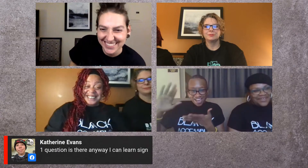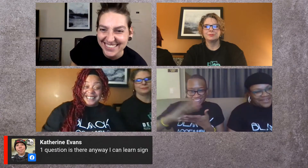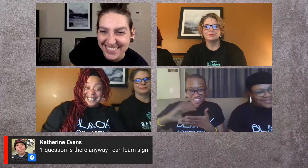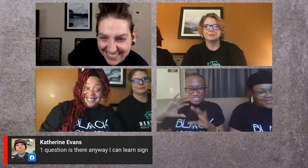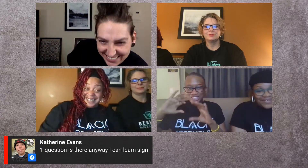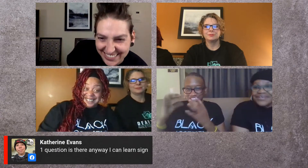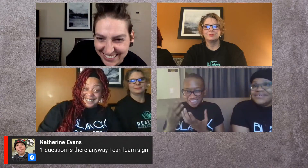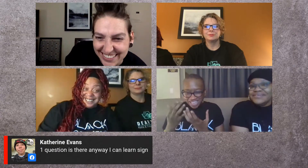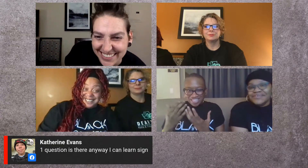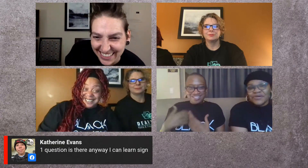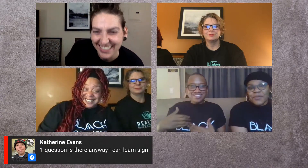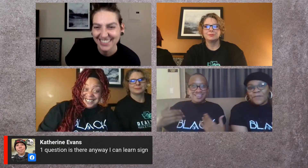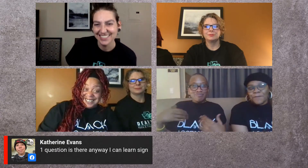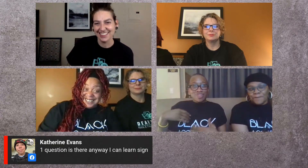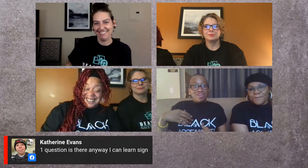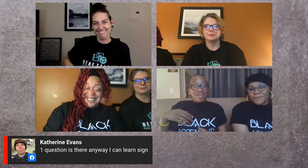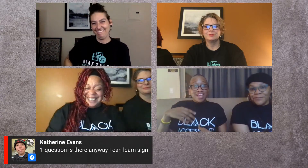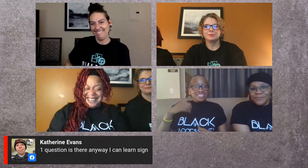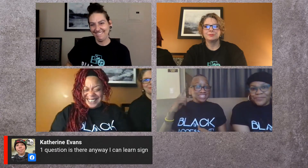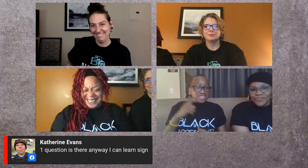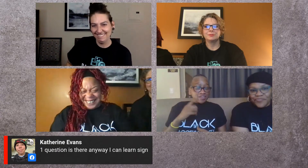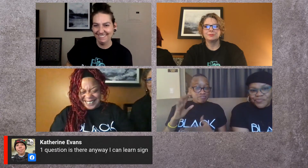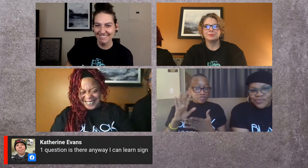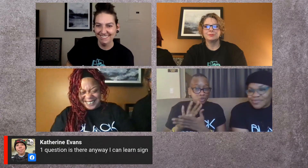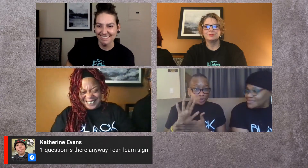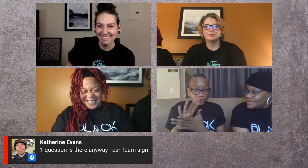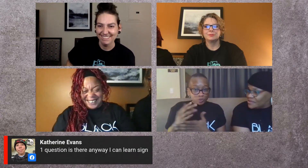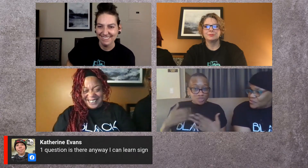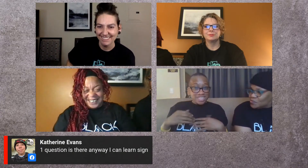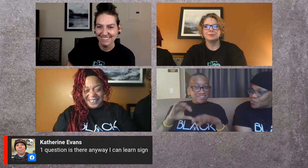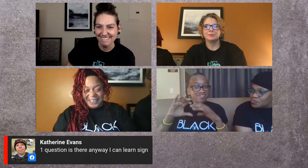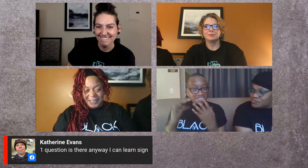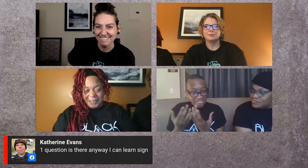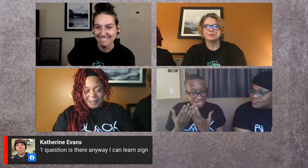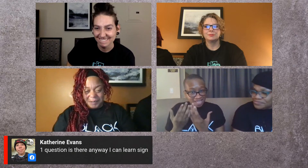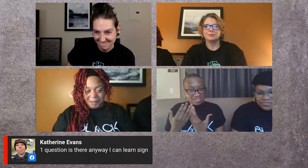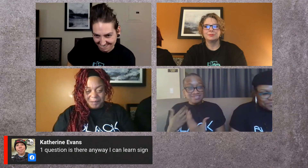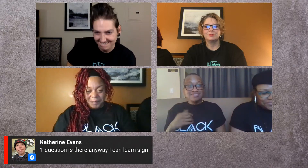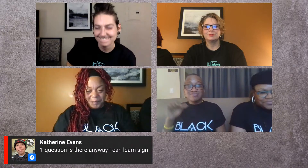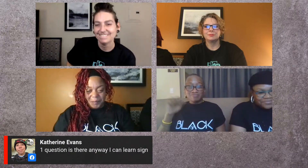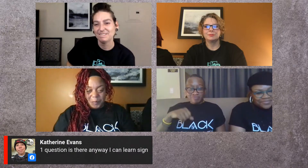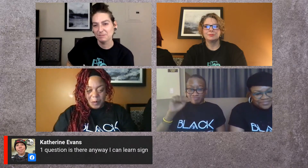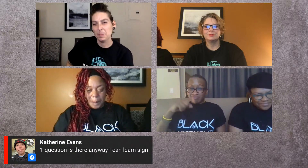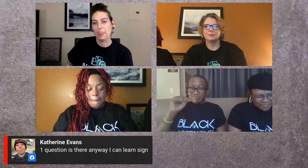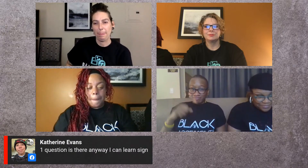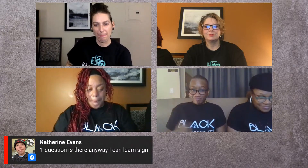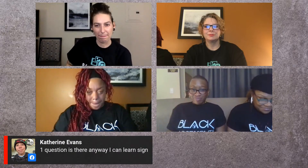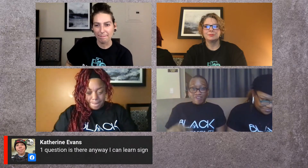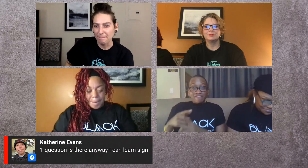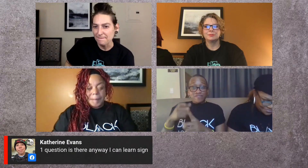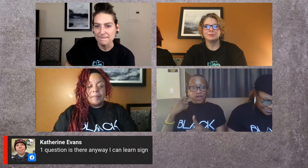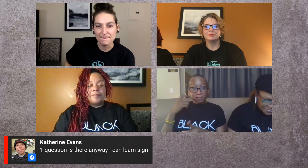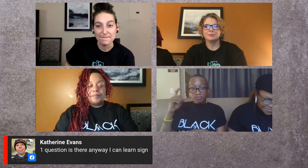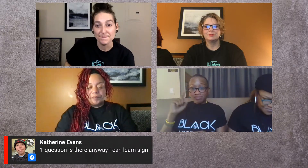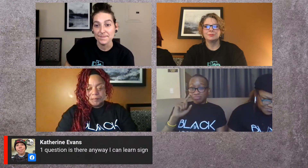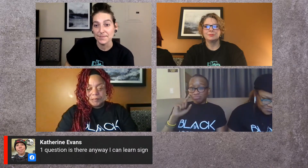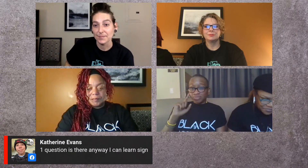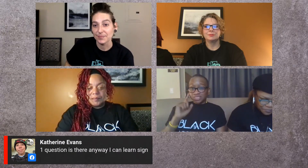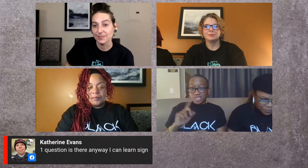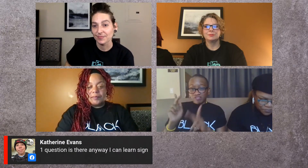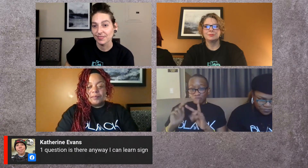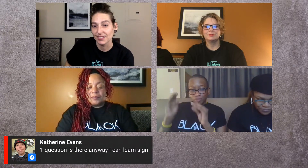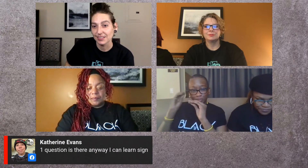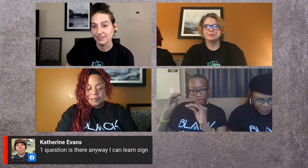Yes. You can go to take college classes. Deaf institutes have classes.